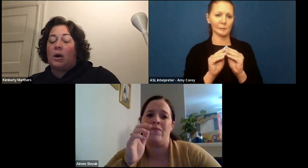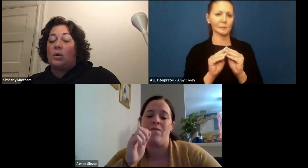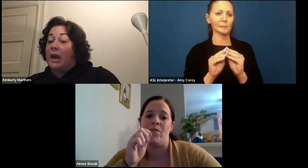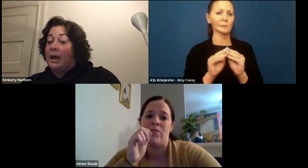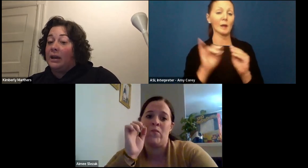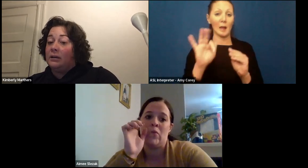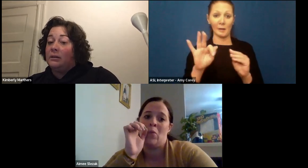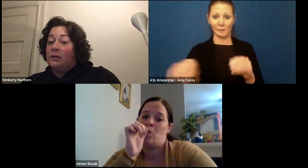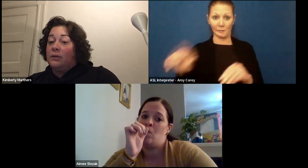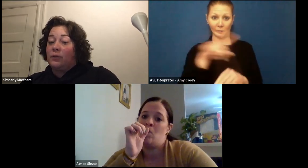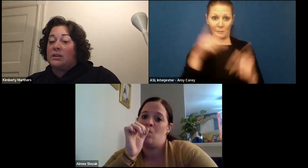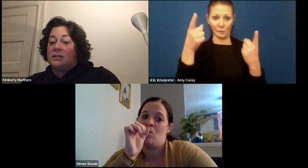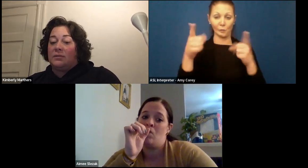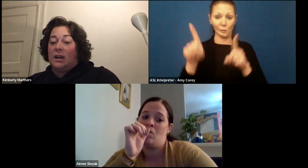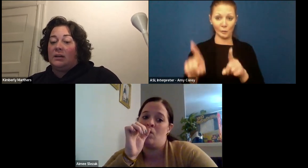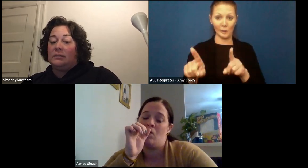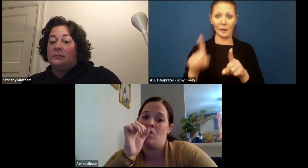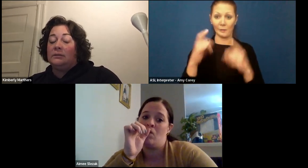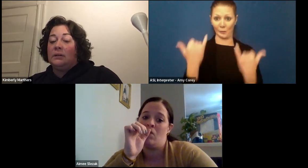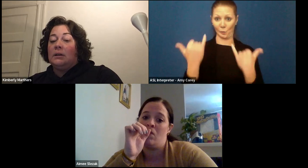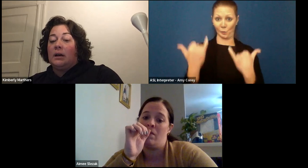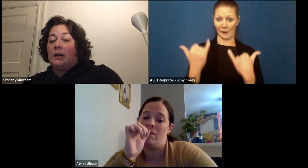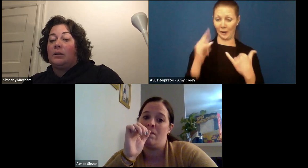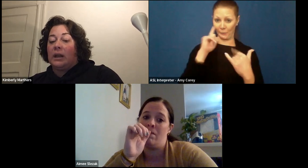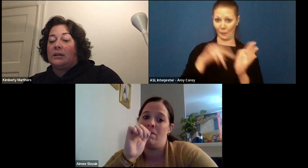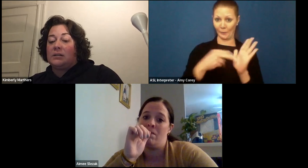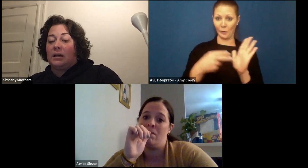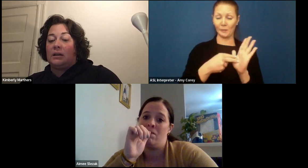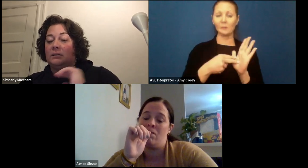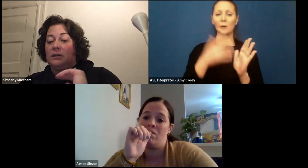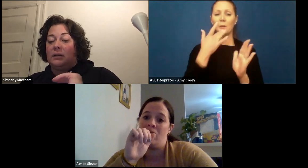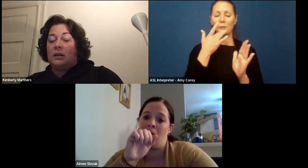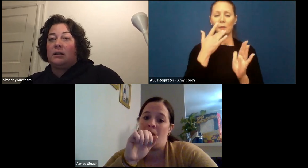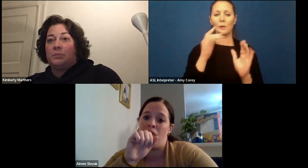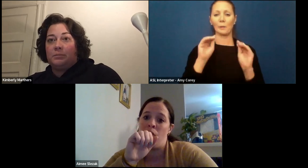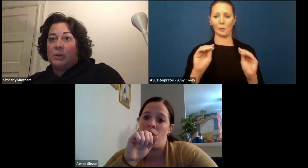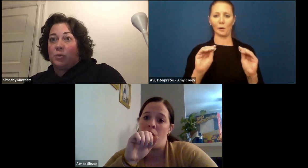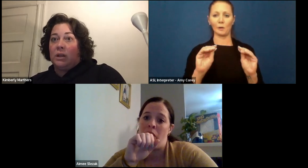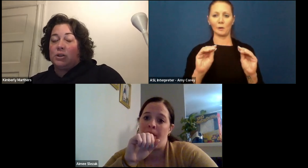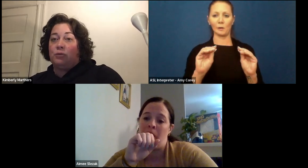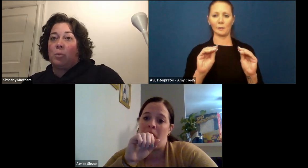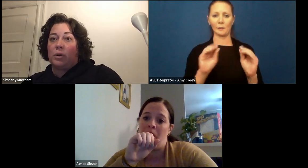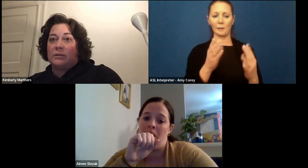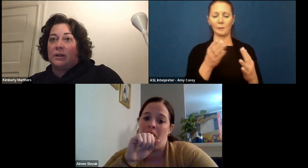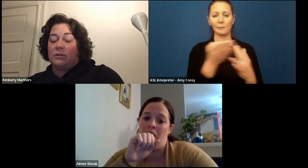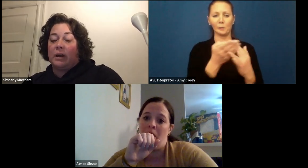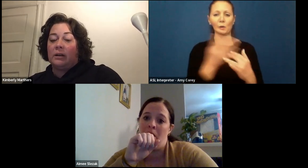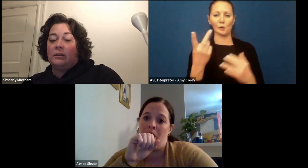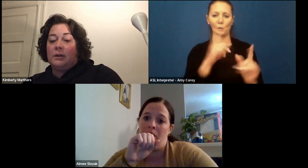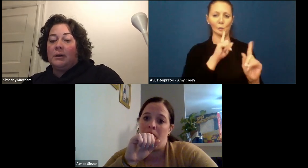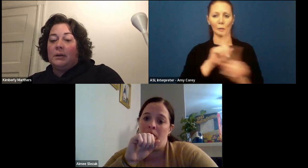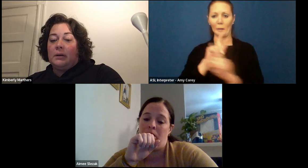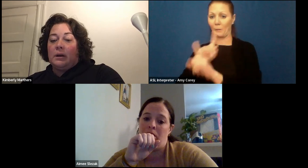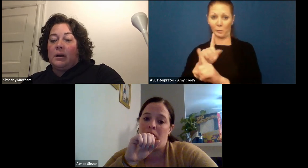If we're okay for this evening, I would like to stick it in between the two reports, if that's all right.